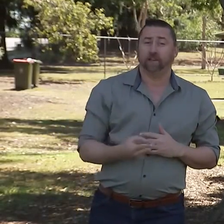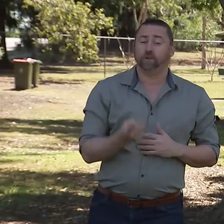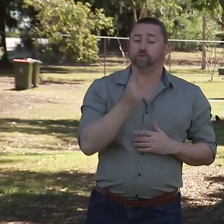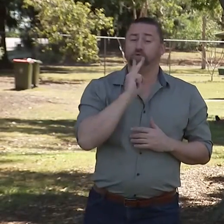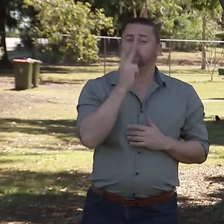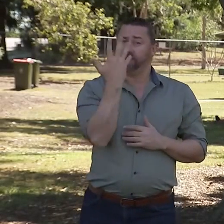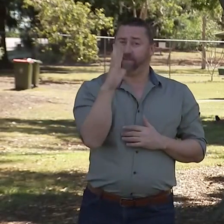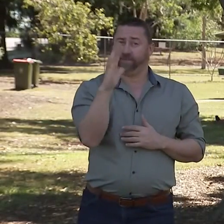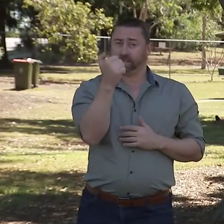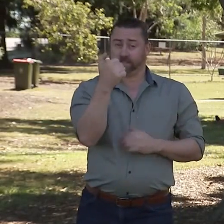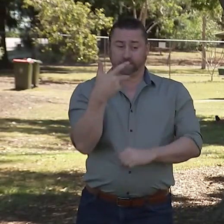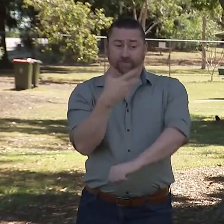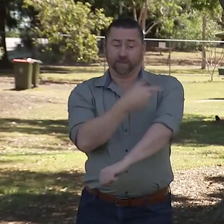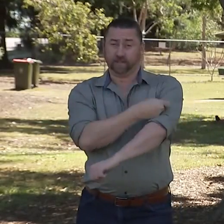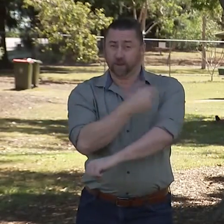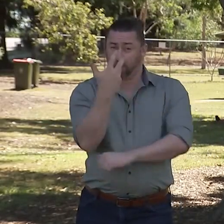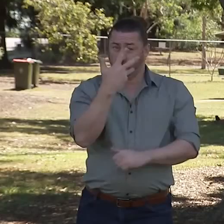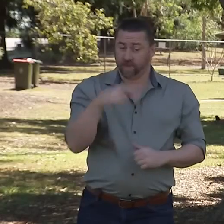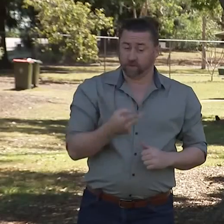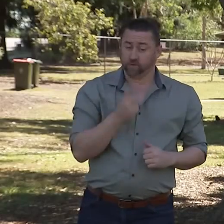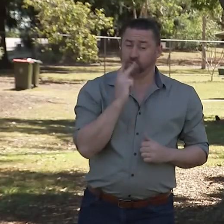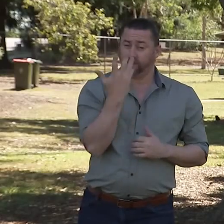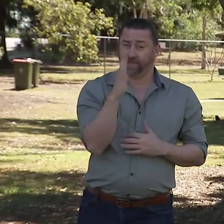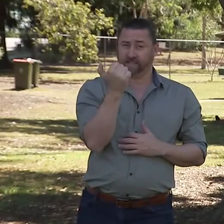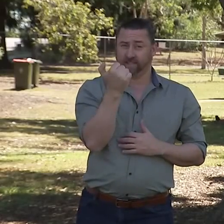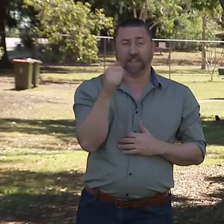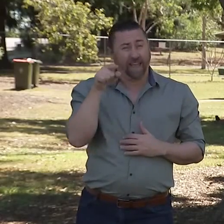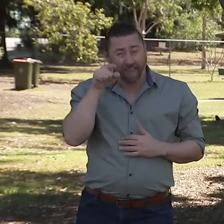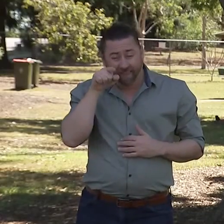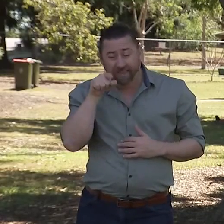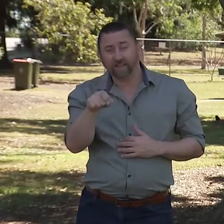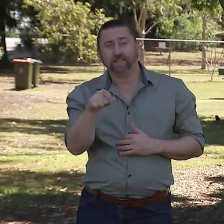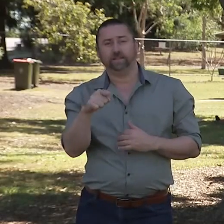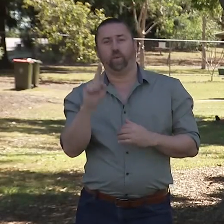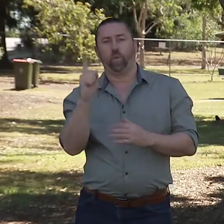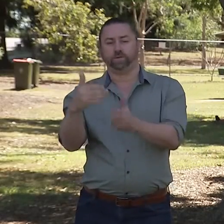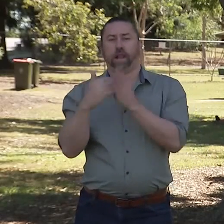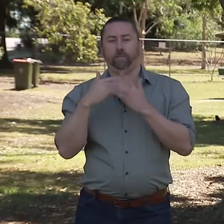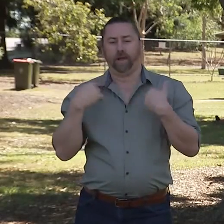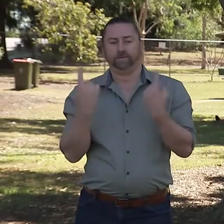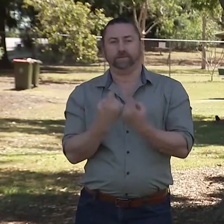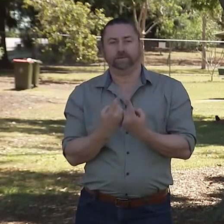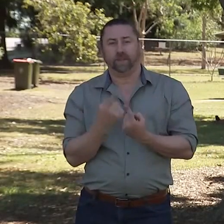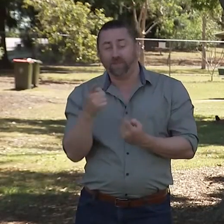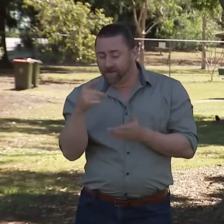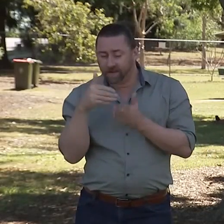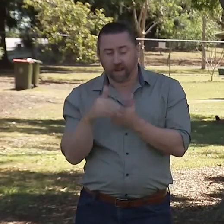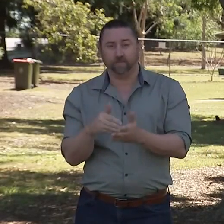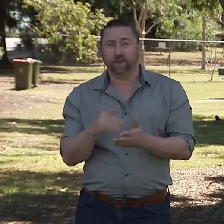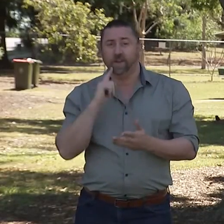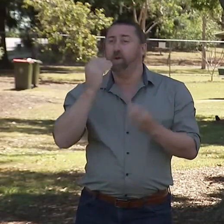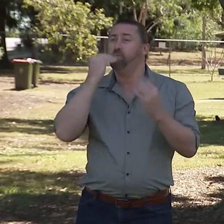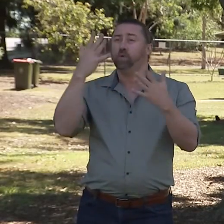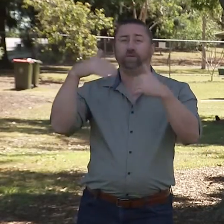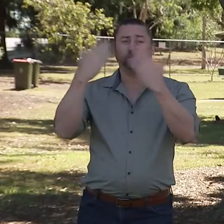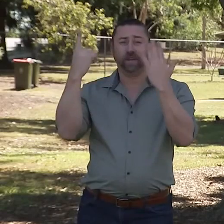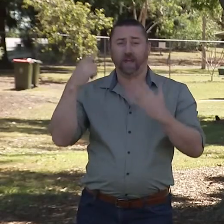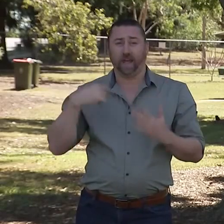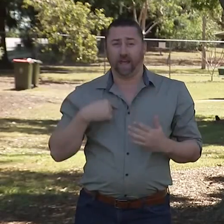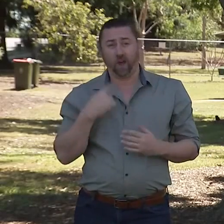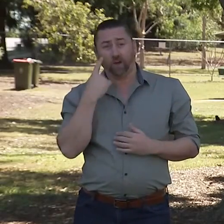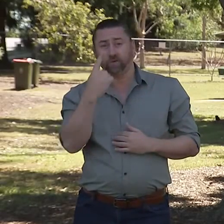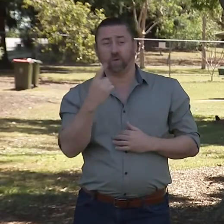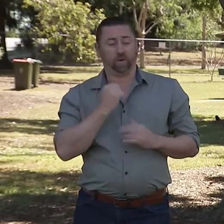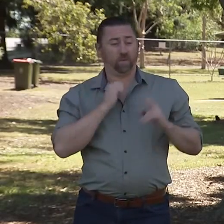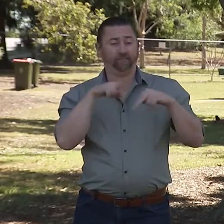came out to get vaccinated. Now, vaccination is the key. I've said that time and time again. It's a beautiful day. I caught up with the family